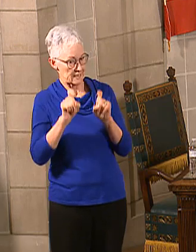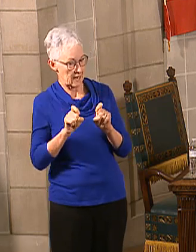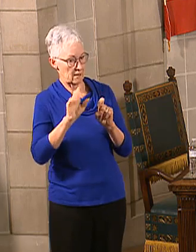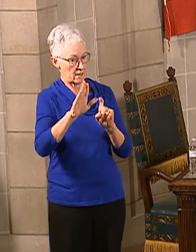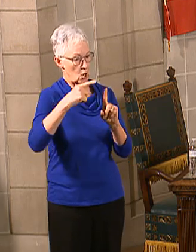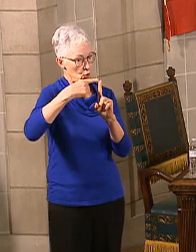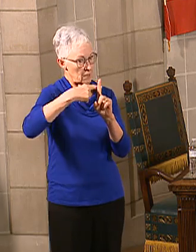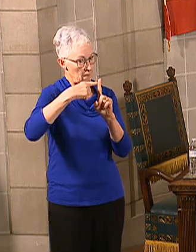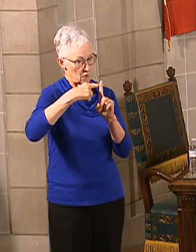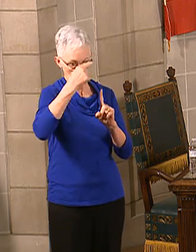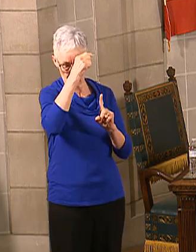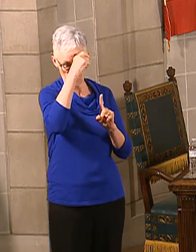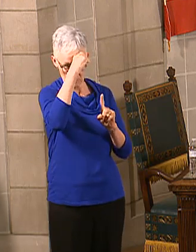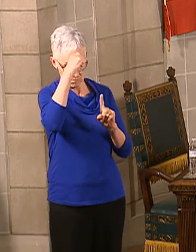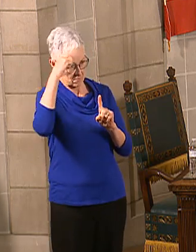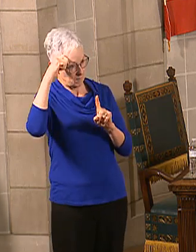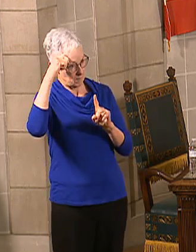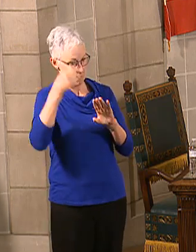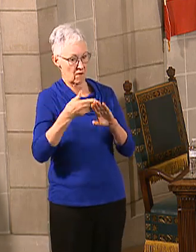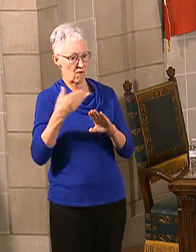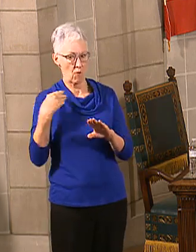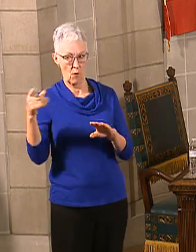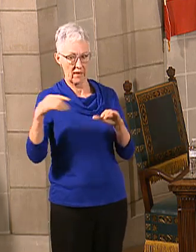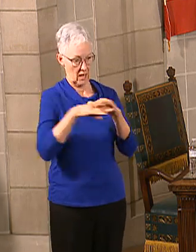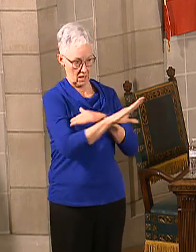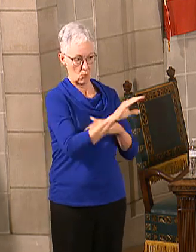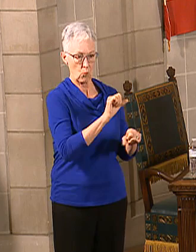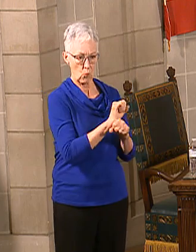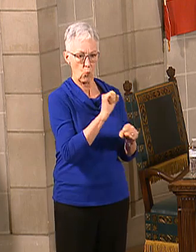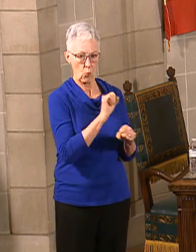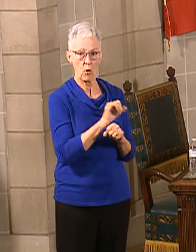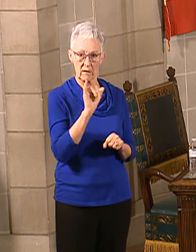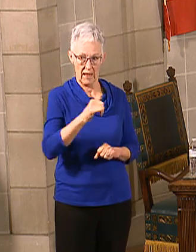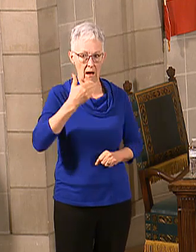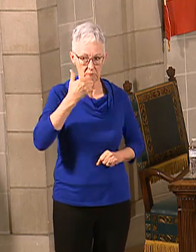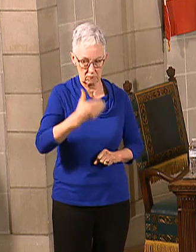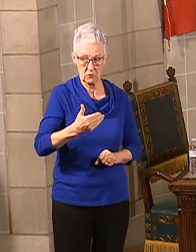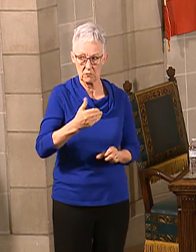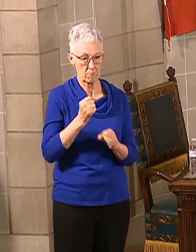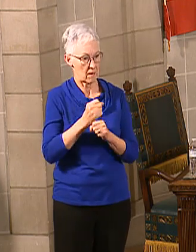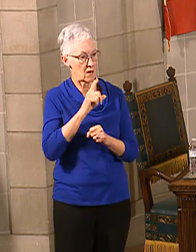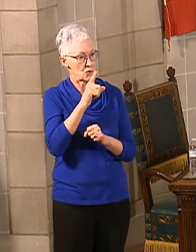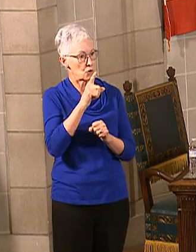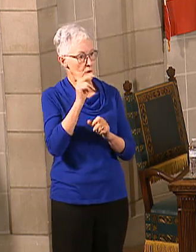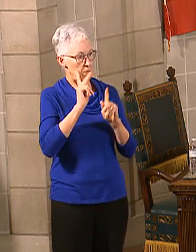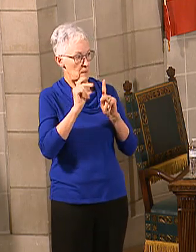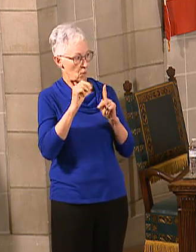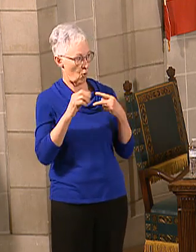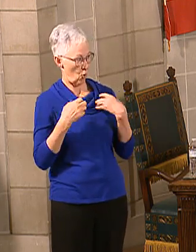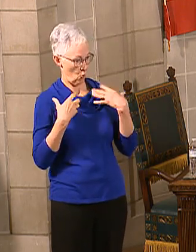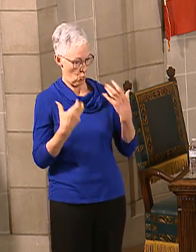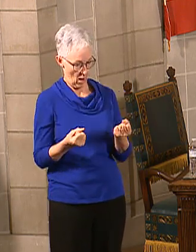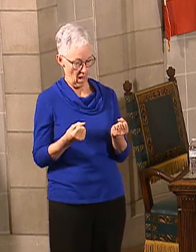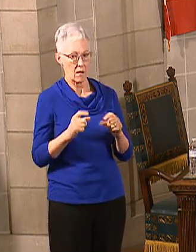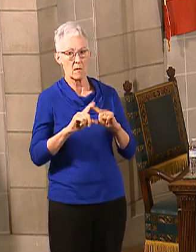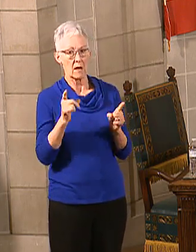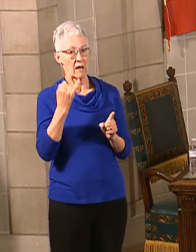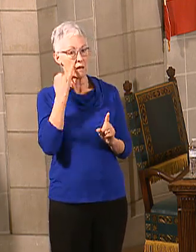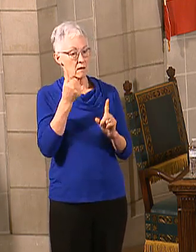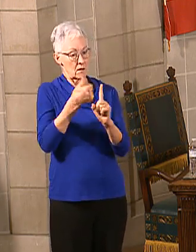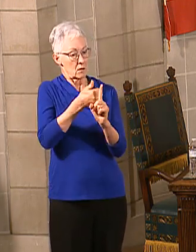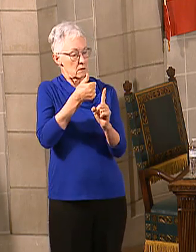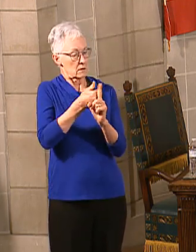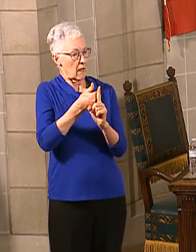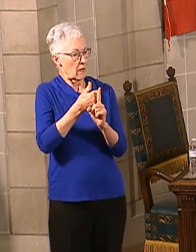following that guideline. And again, if you are one of those folks who has that fever, has that